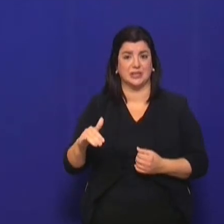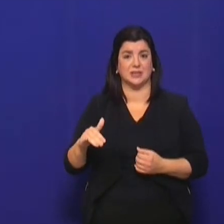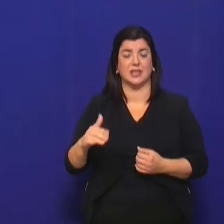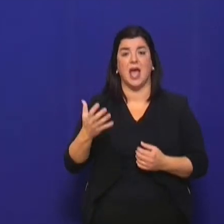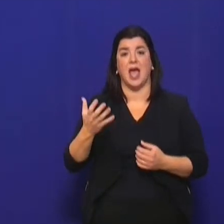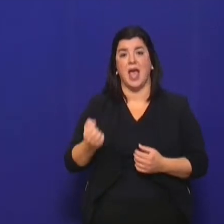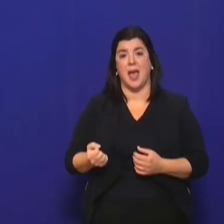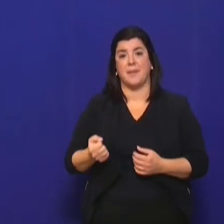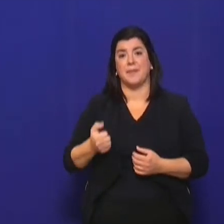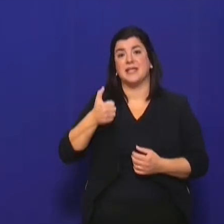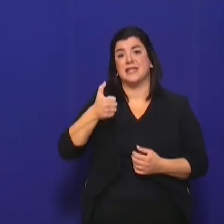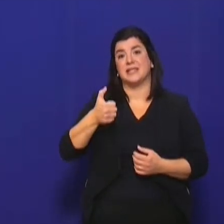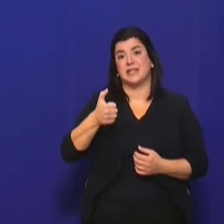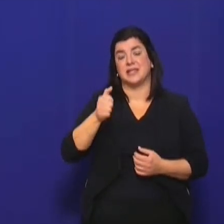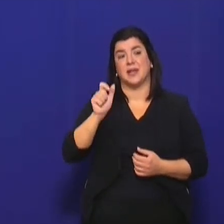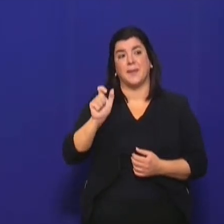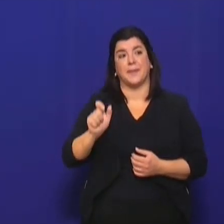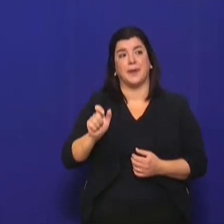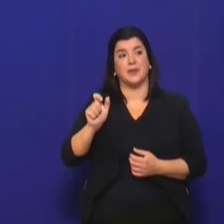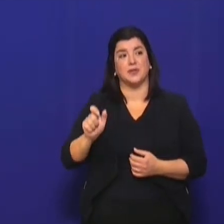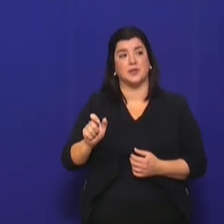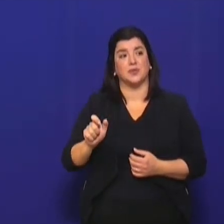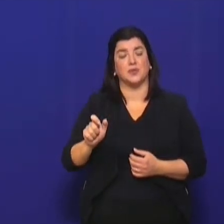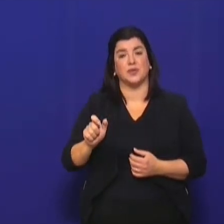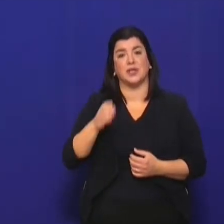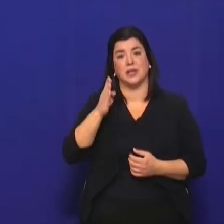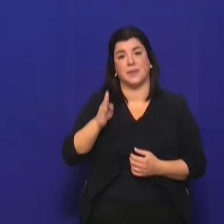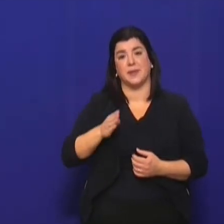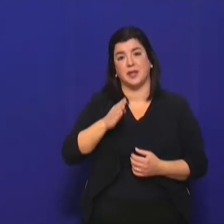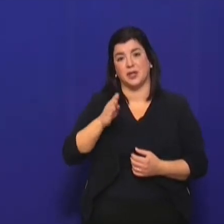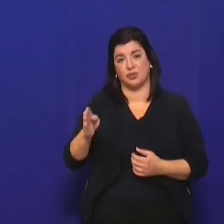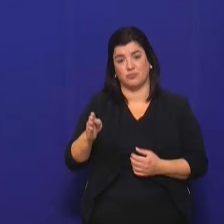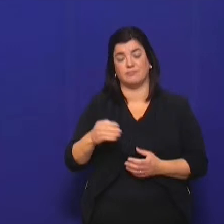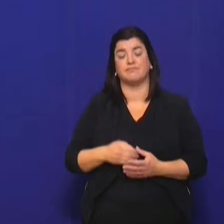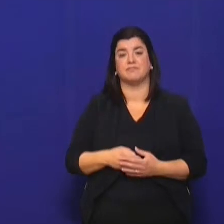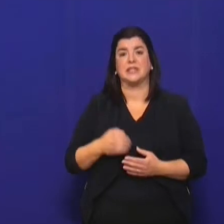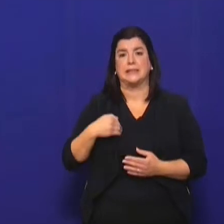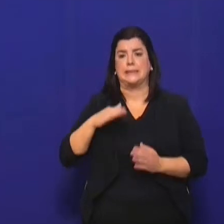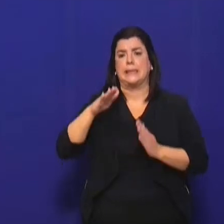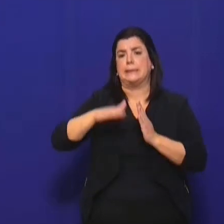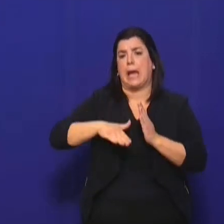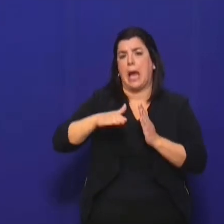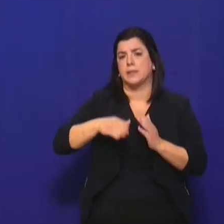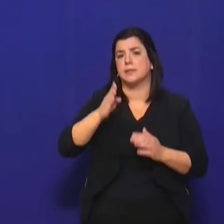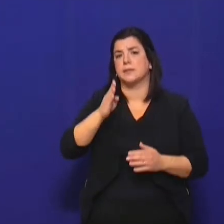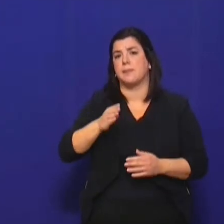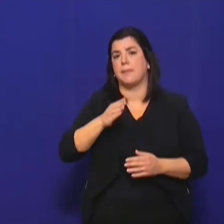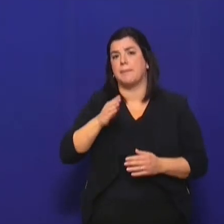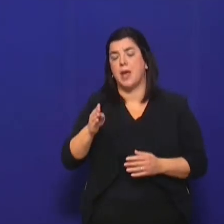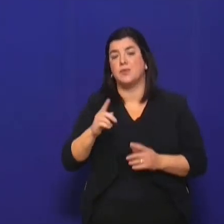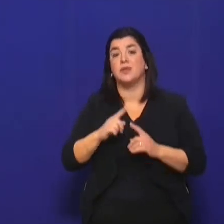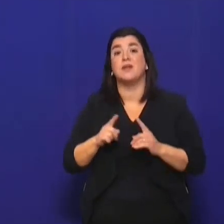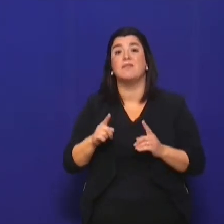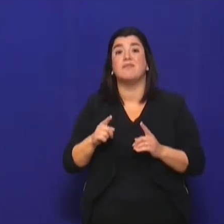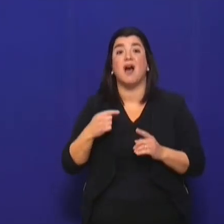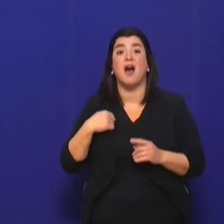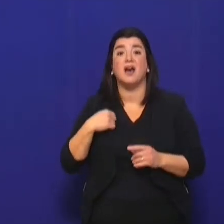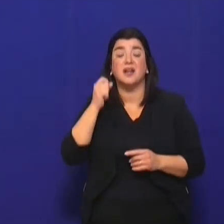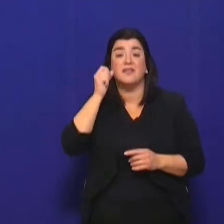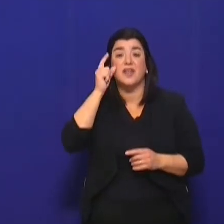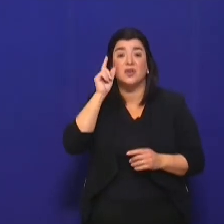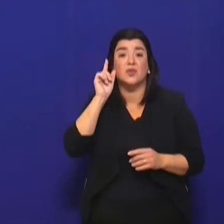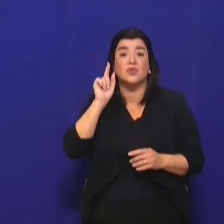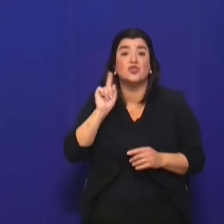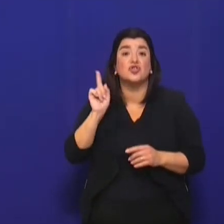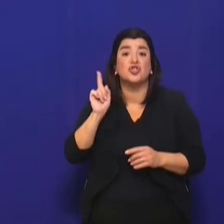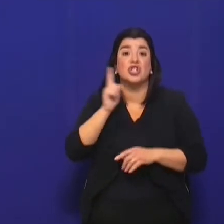6 każijiet li taraw bħalissa kellna nuqqas tal-imwiet, però rridu niftakru li dan ikun rifless